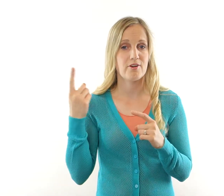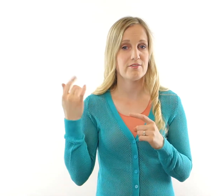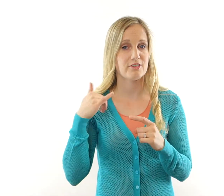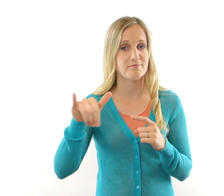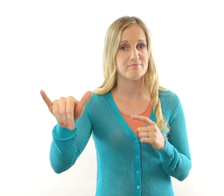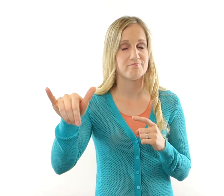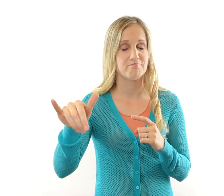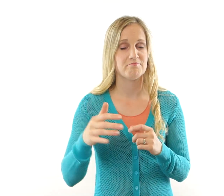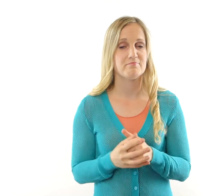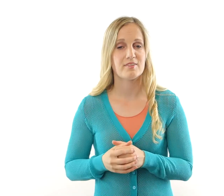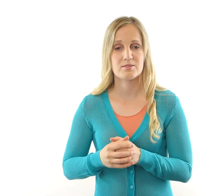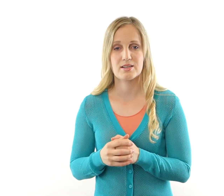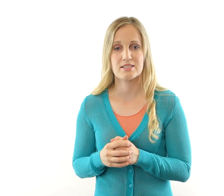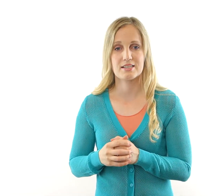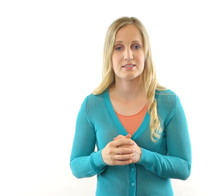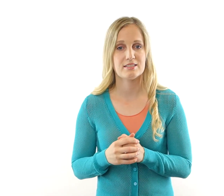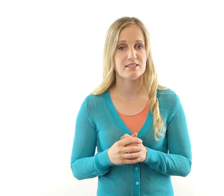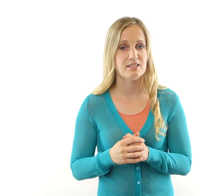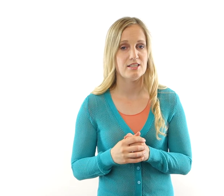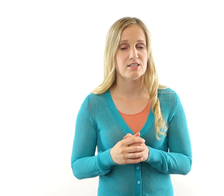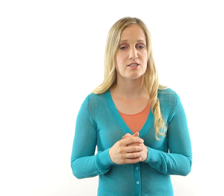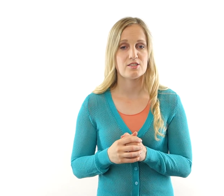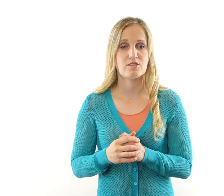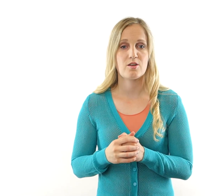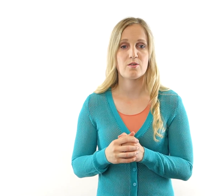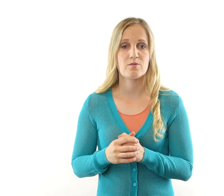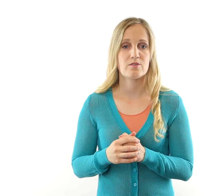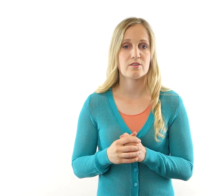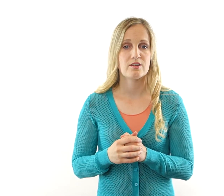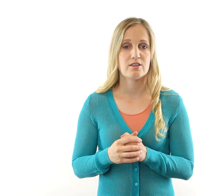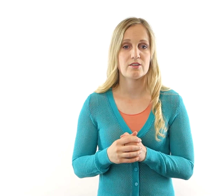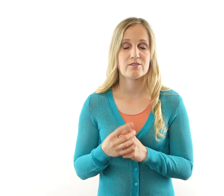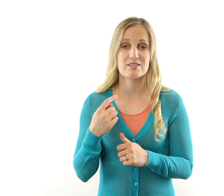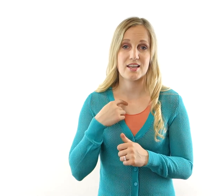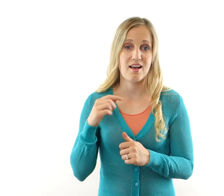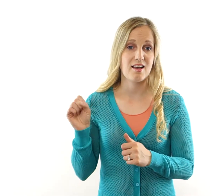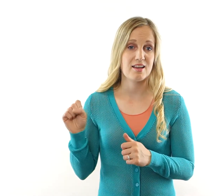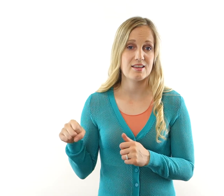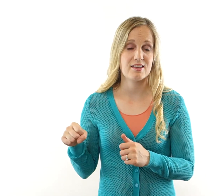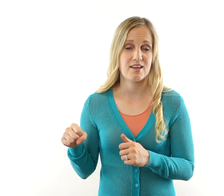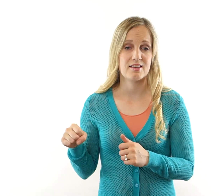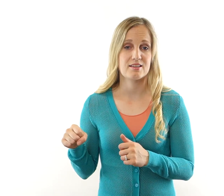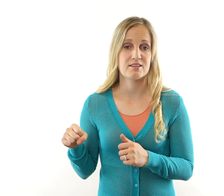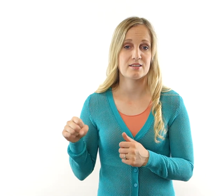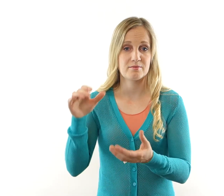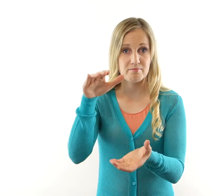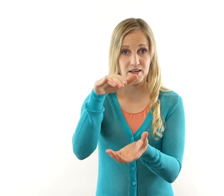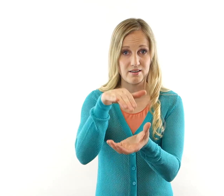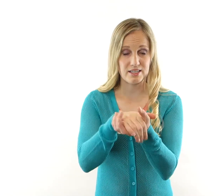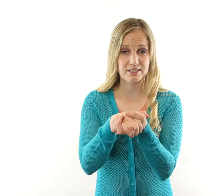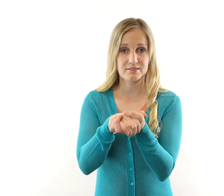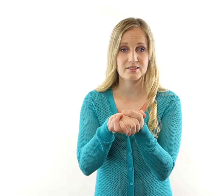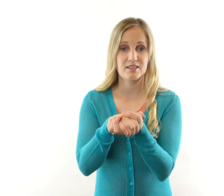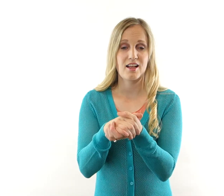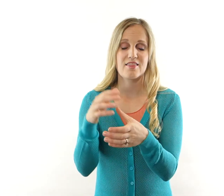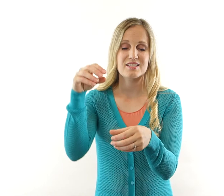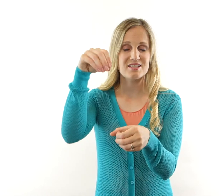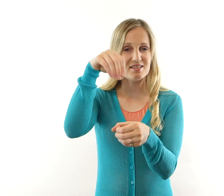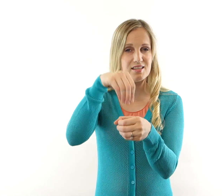forever. That's what I sign. So you can say I can marry. This is the same